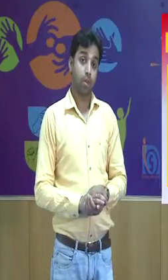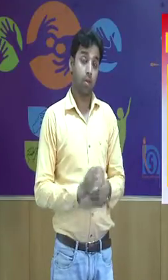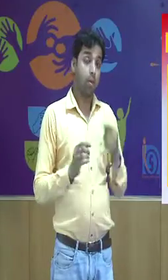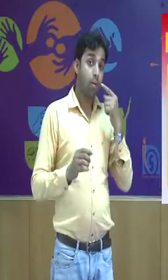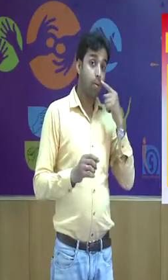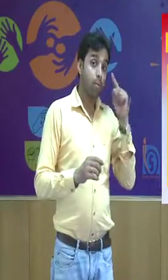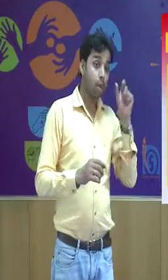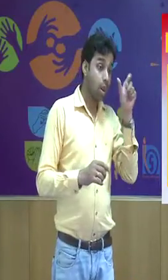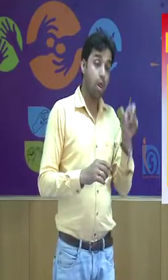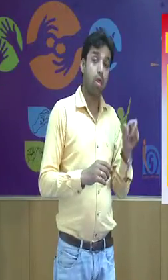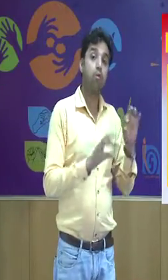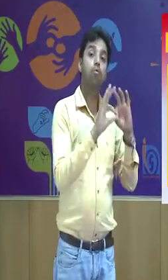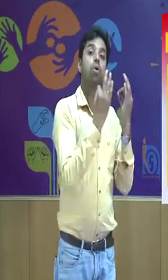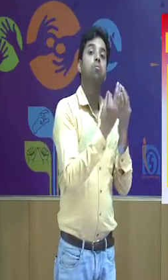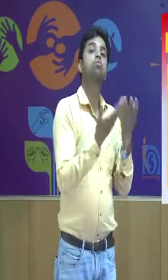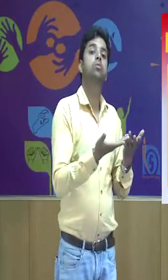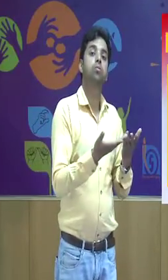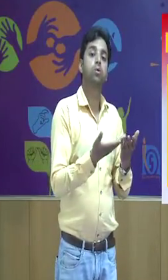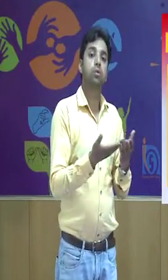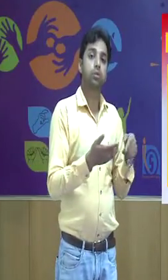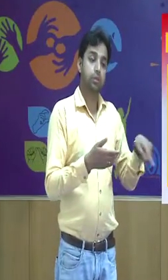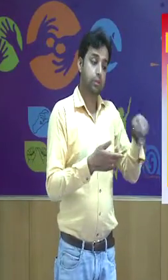Patriarchal family is that family